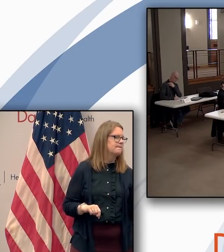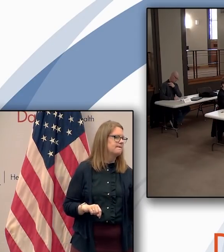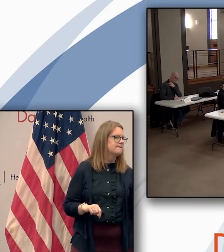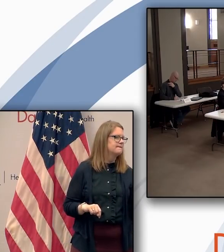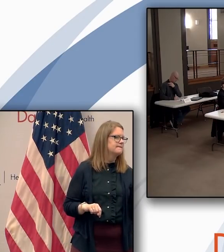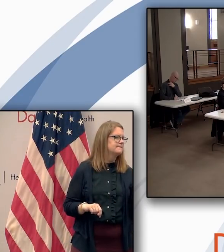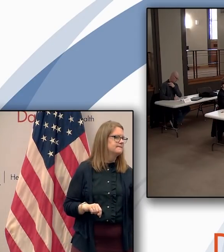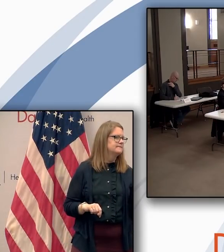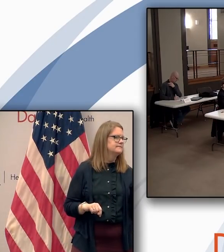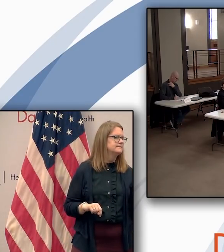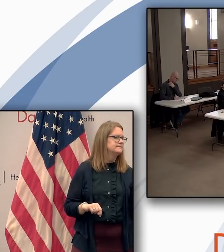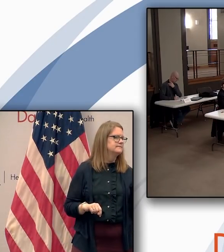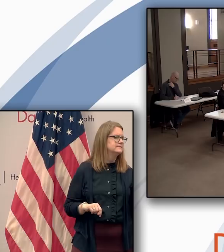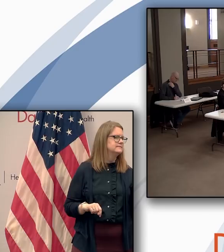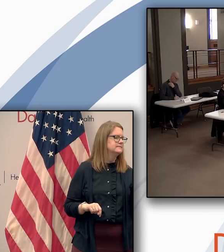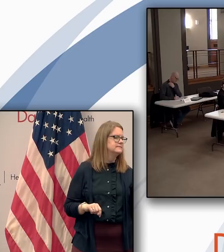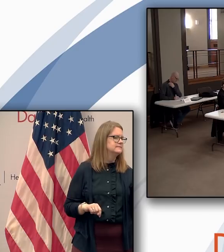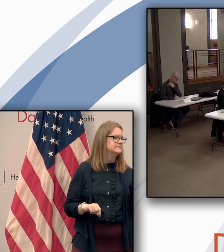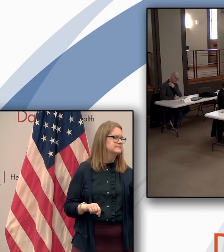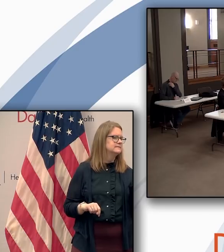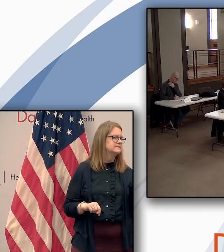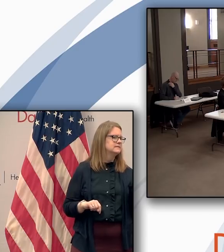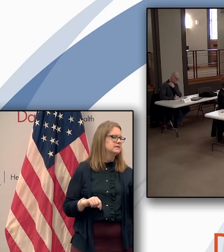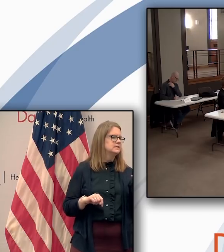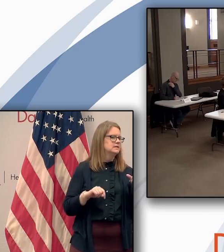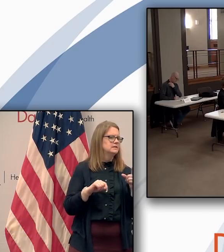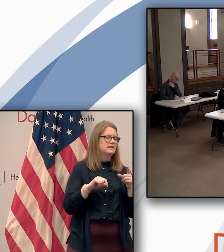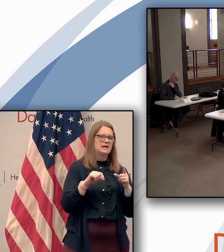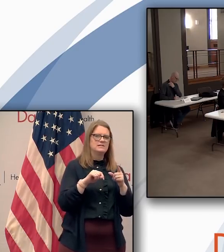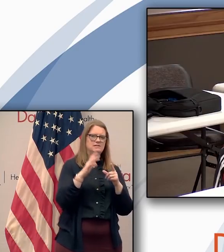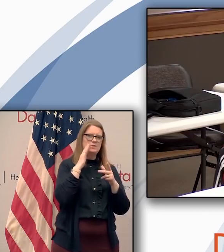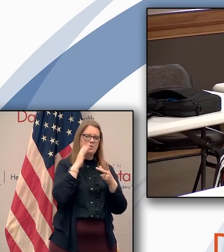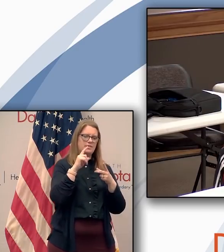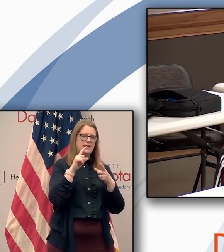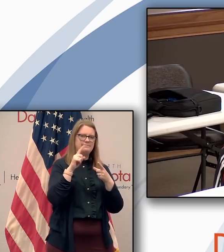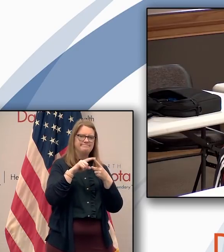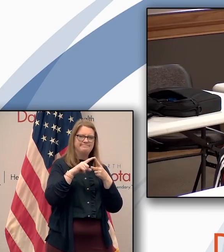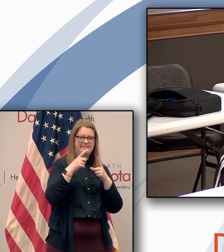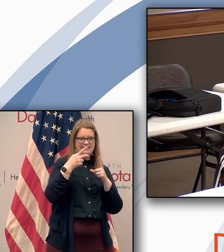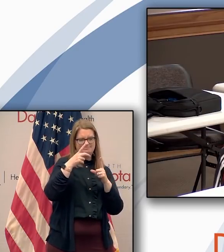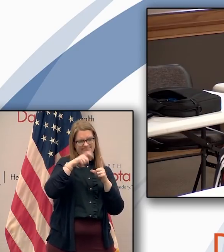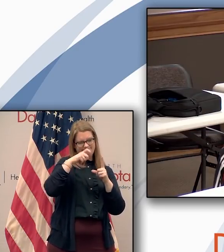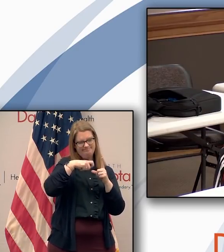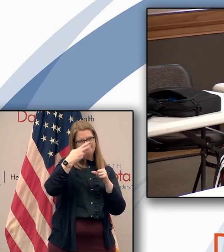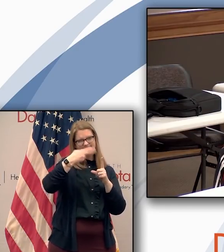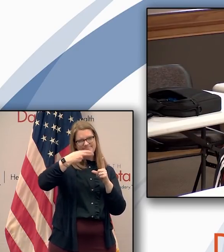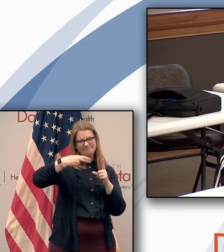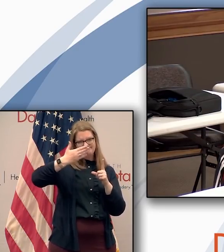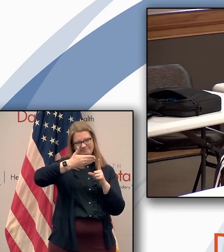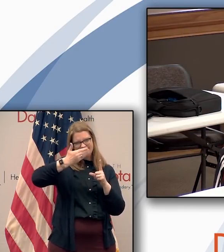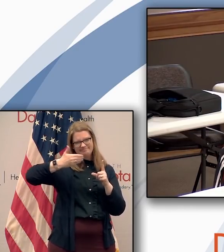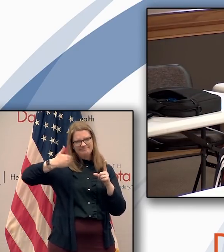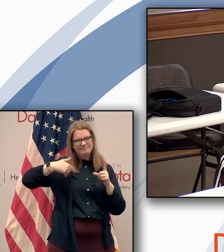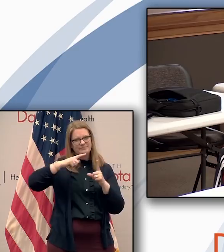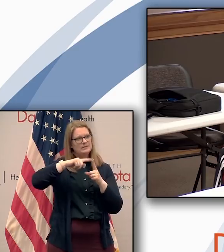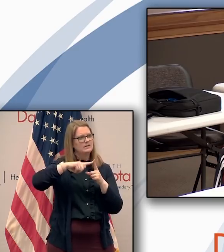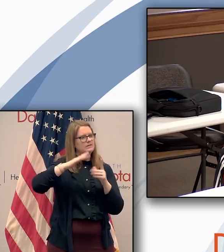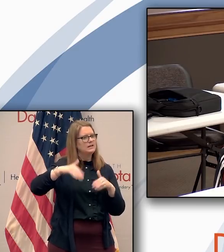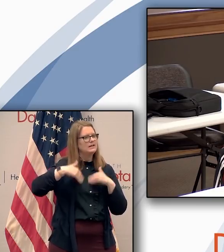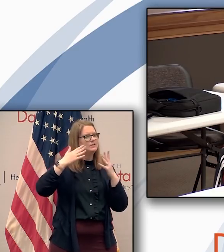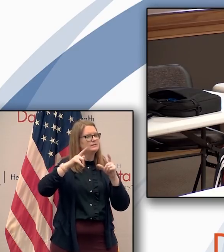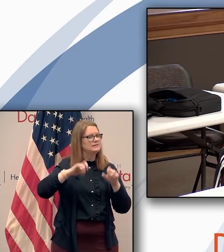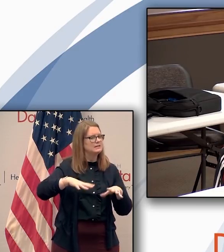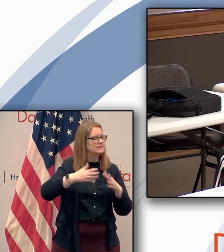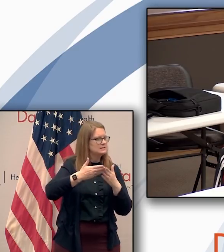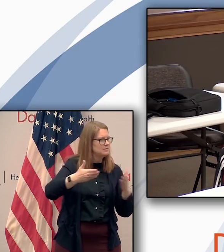that advancement in management and trying to keep up with contact tracing, obviously there's still demand from all other states to get increased testing supplies and